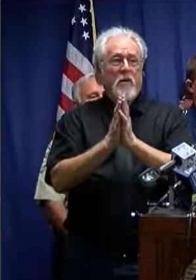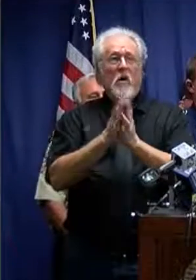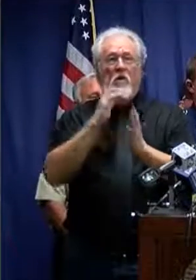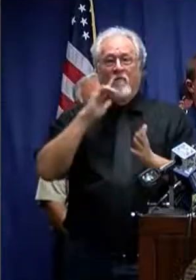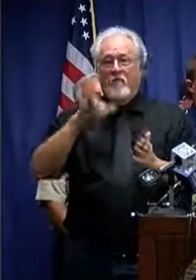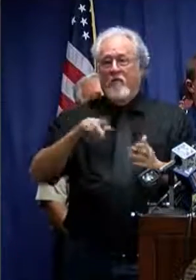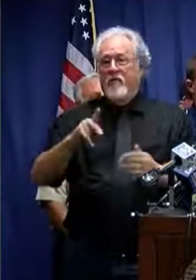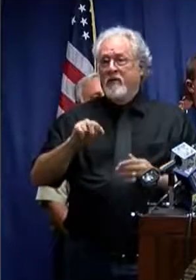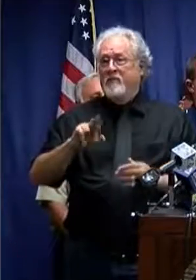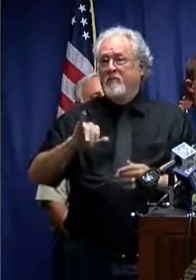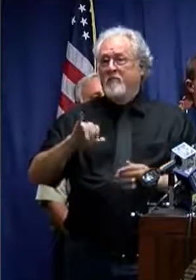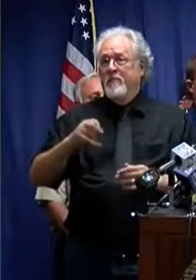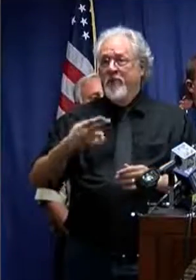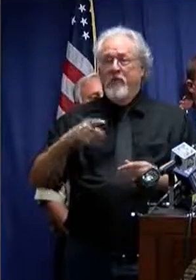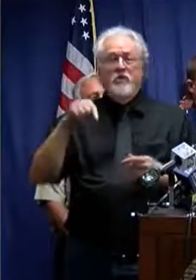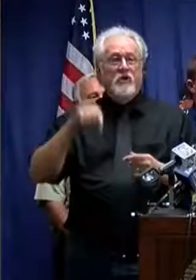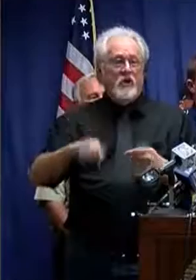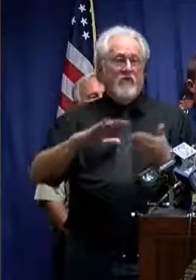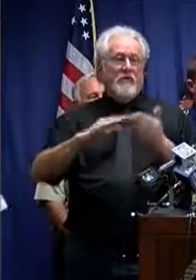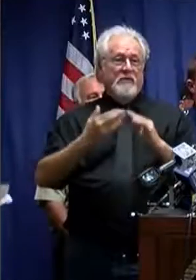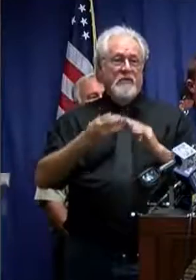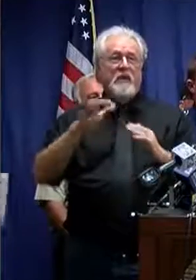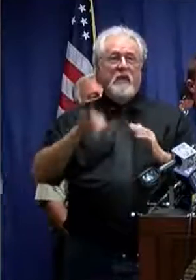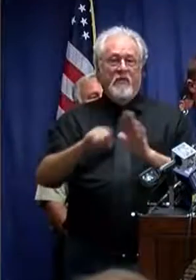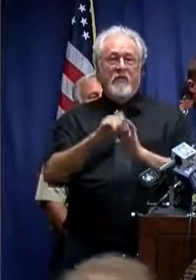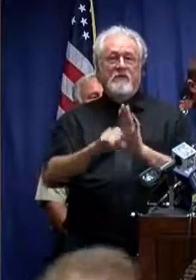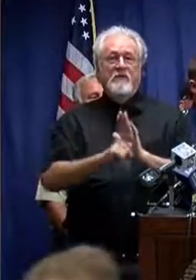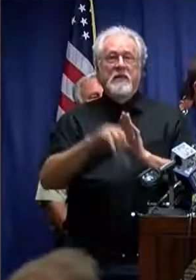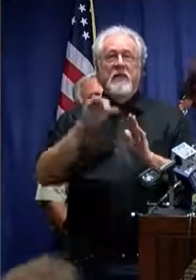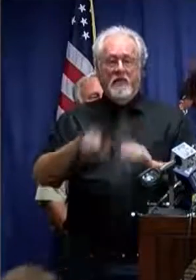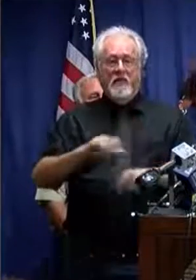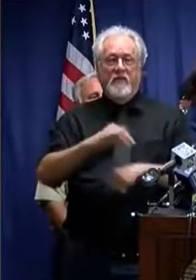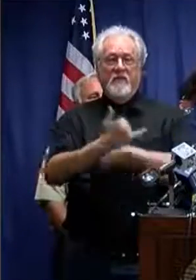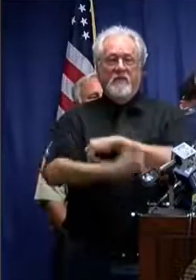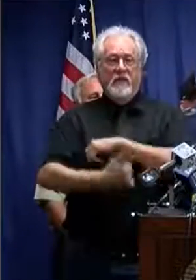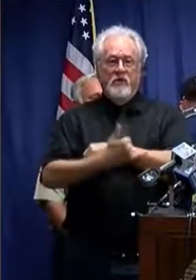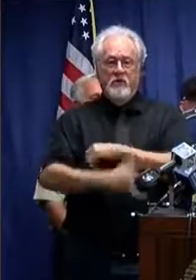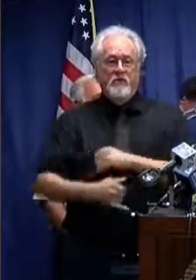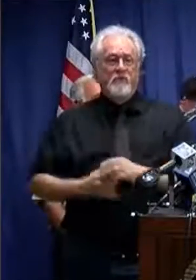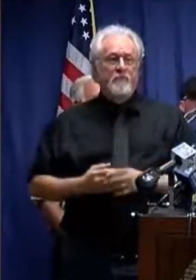for this parish, this city, this state, and this nation. Thank you.